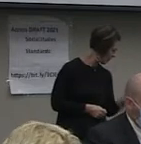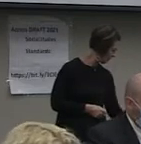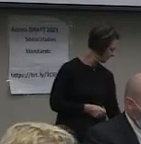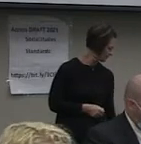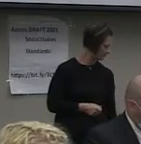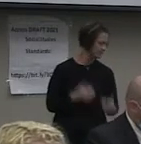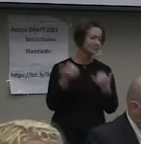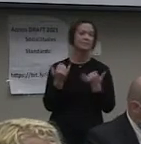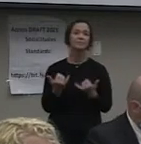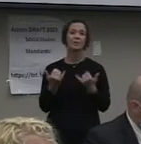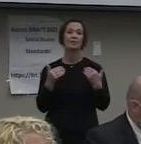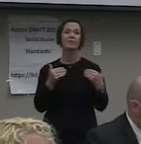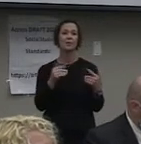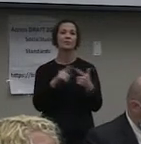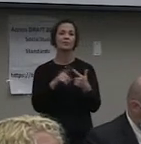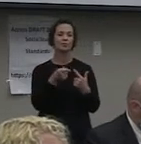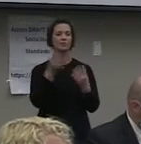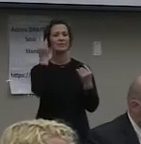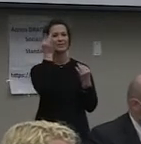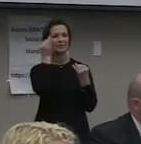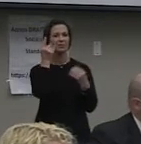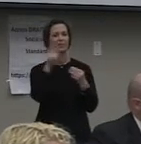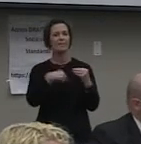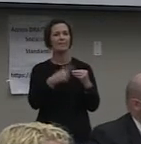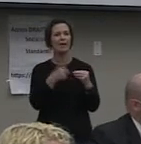Thank you. Now we'll move on to consideration of the draft standards.